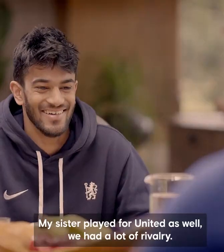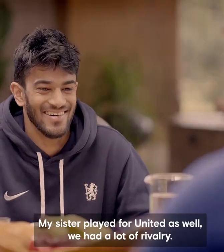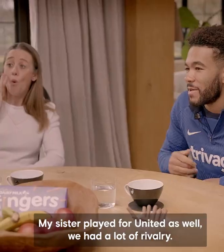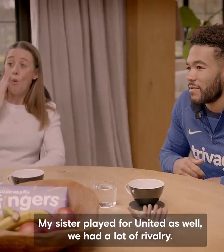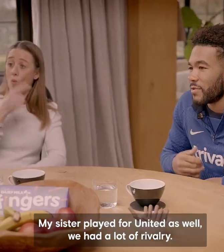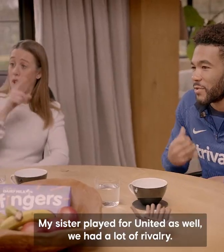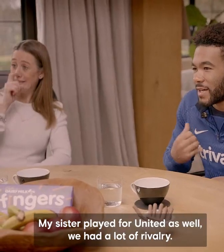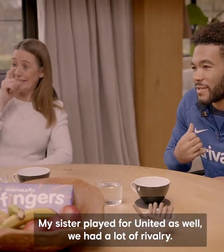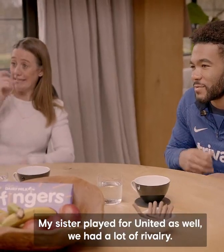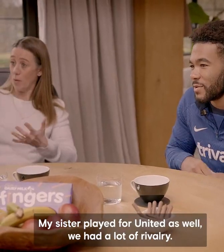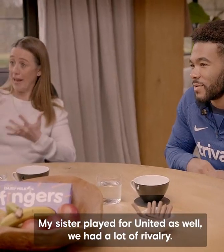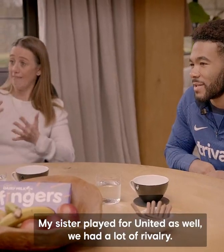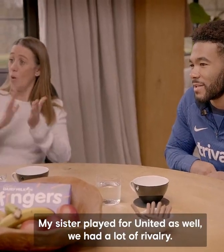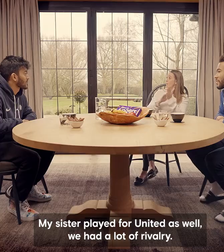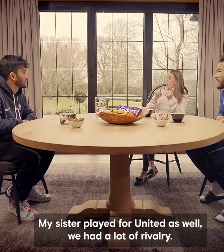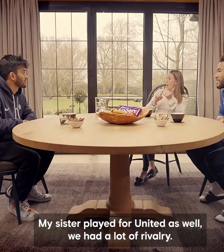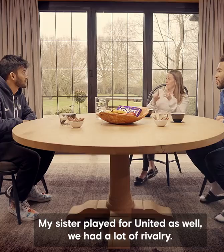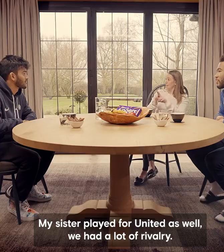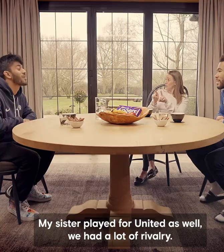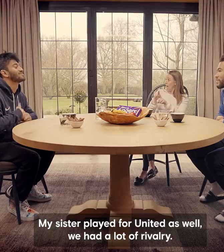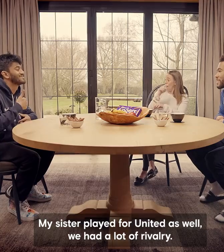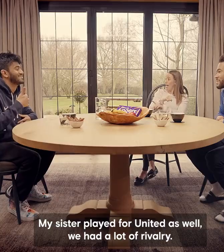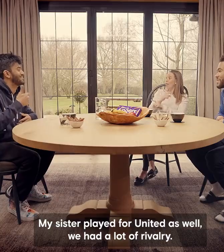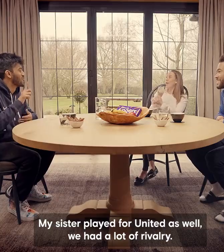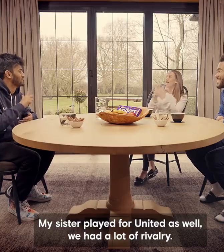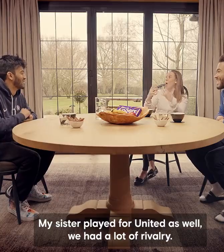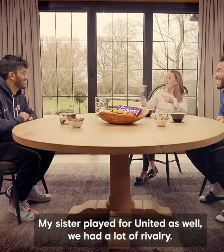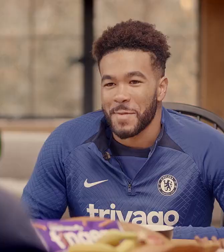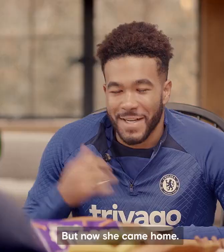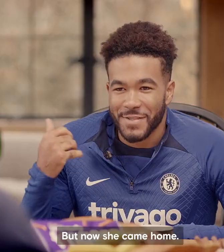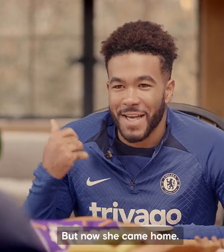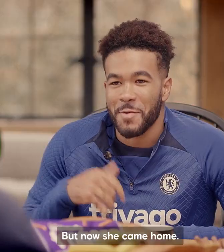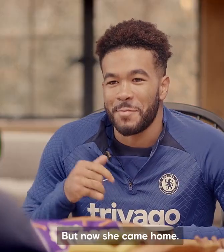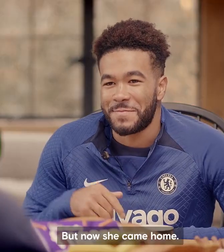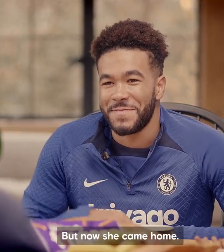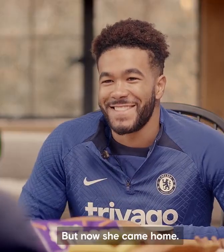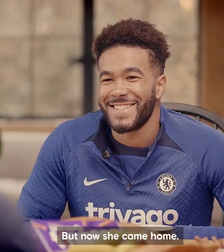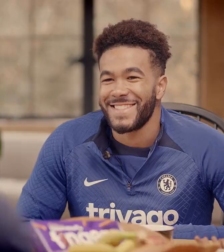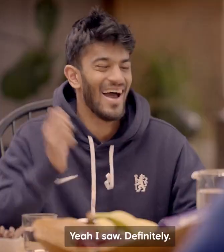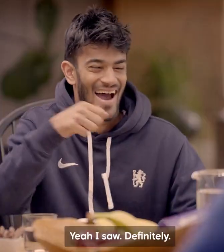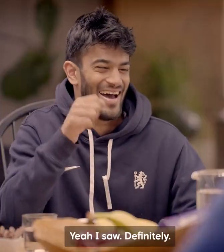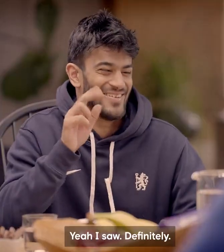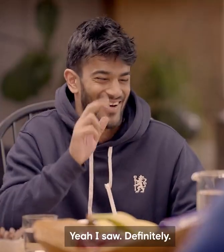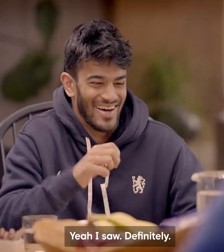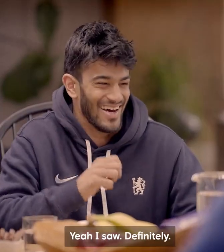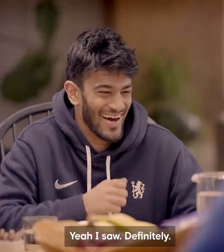sister played for United as well. We had a little rivalry as well. But now she came home. Yeah, I